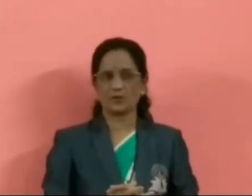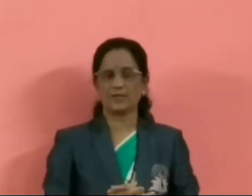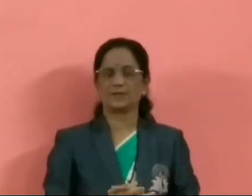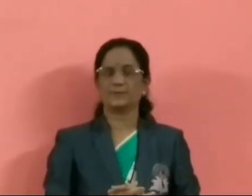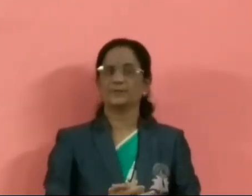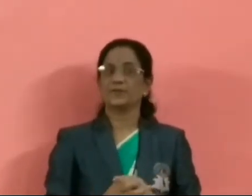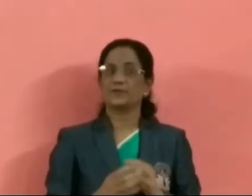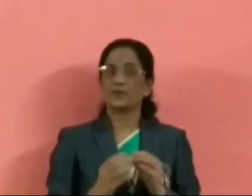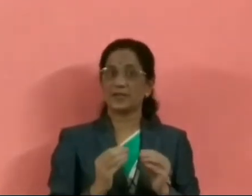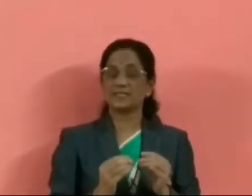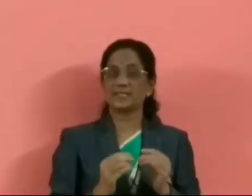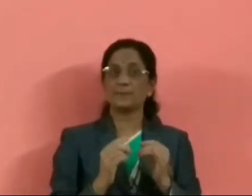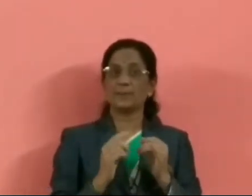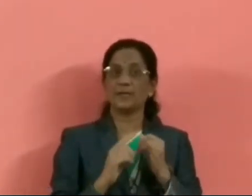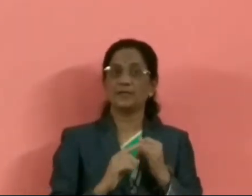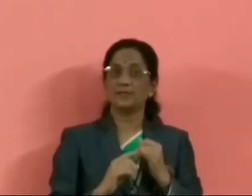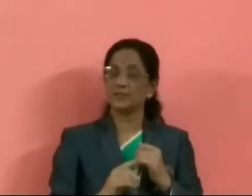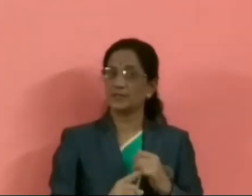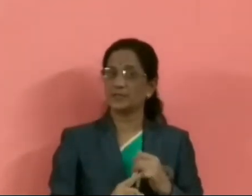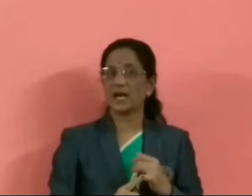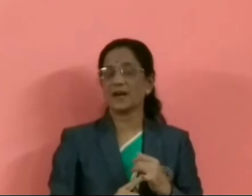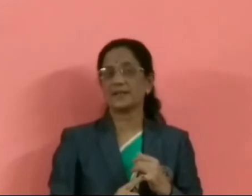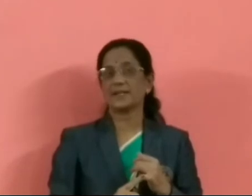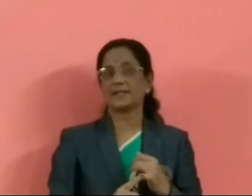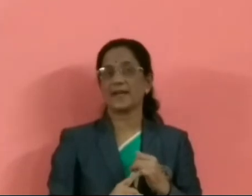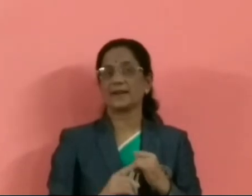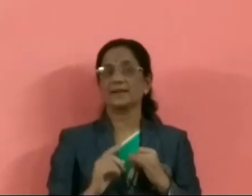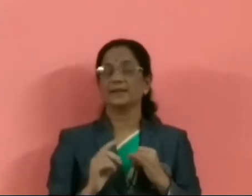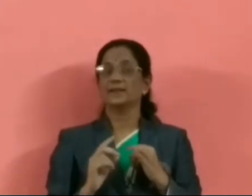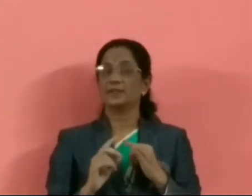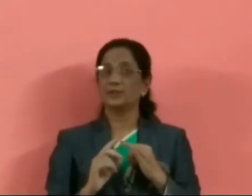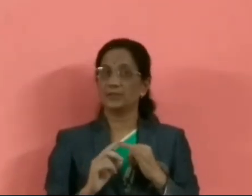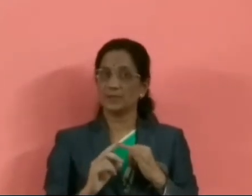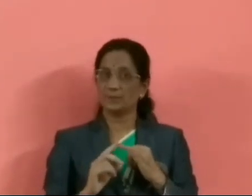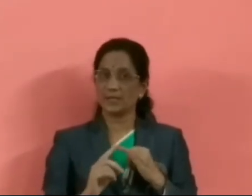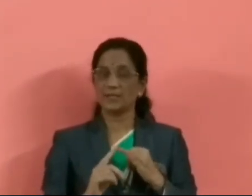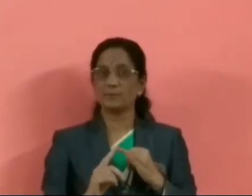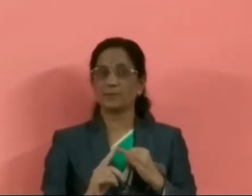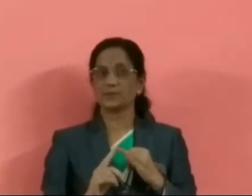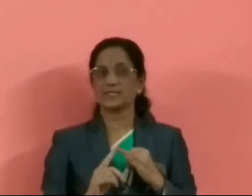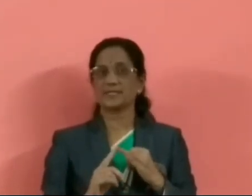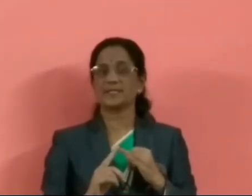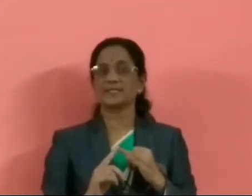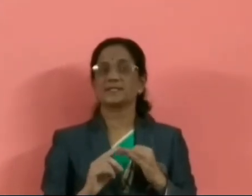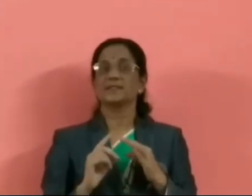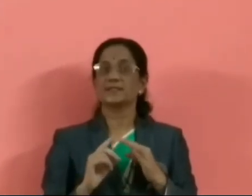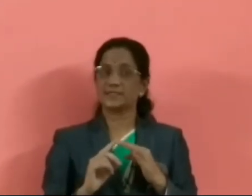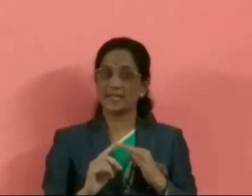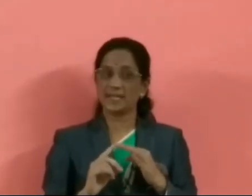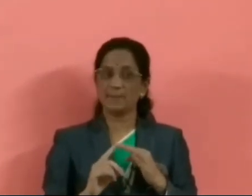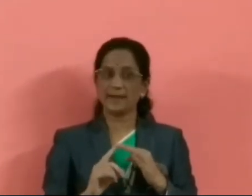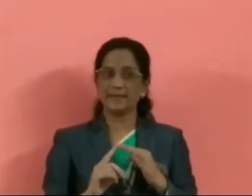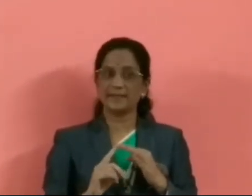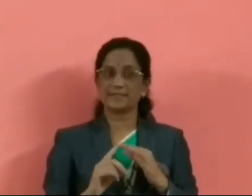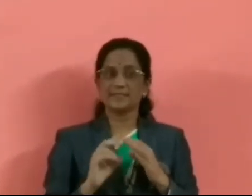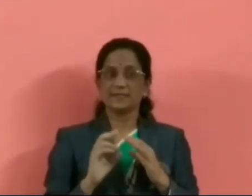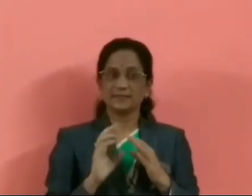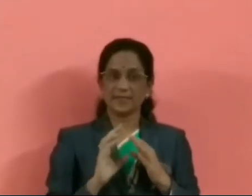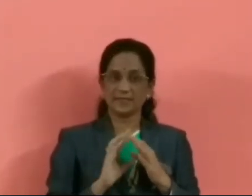doctor. For example, during the heart attack, during the burning processes, snake bites, then